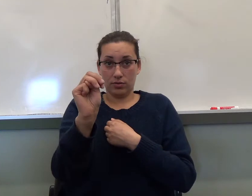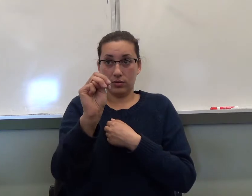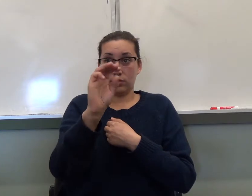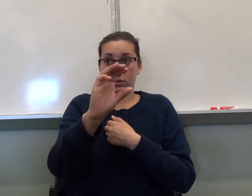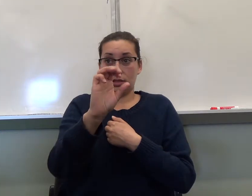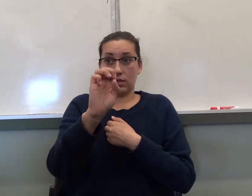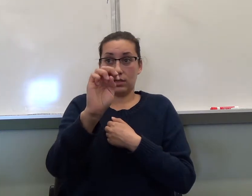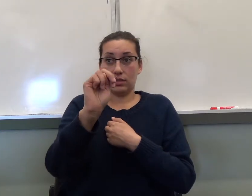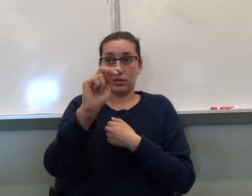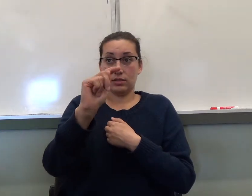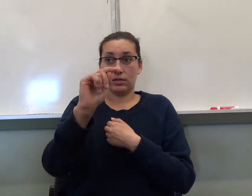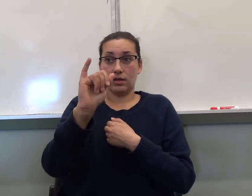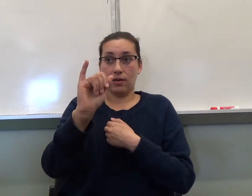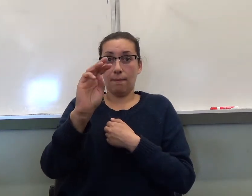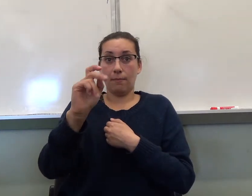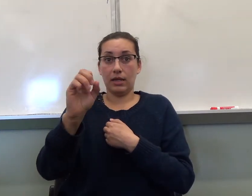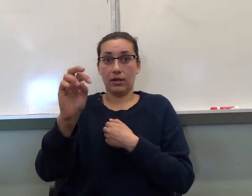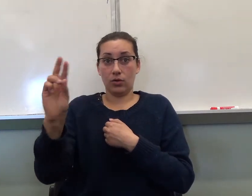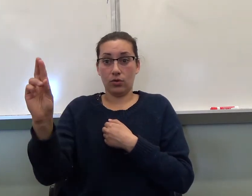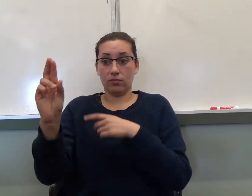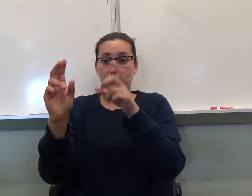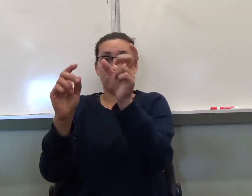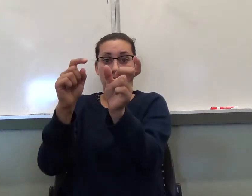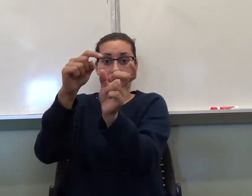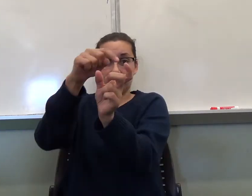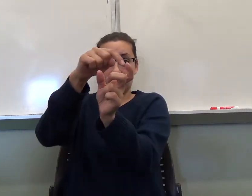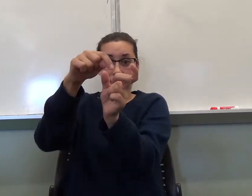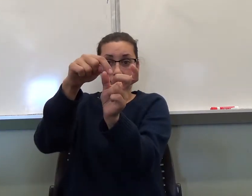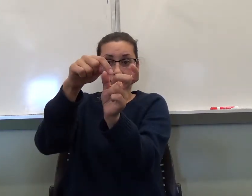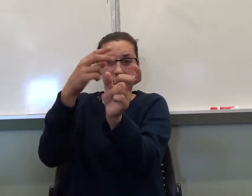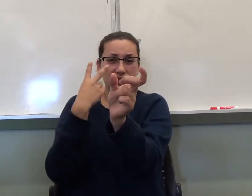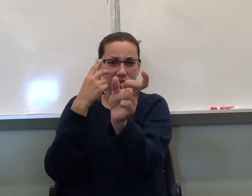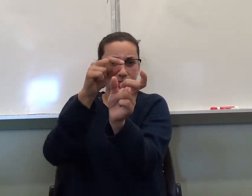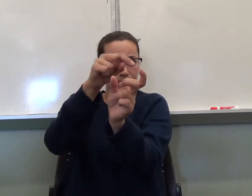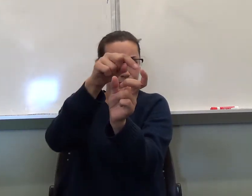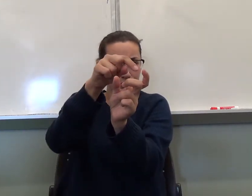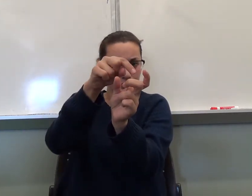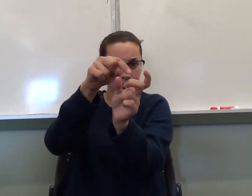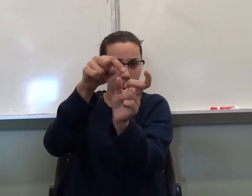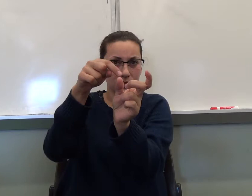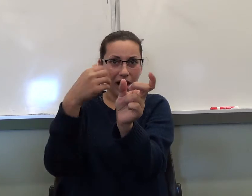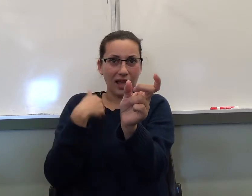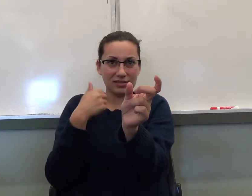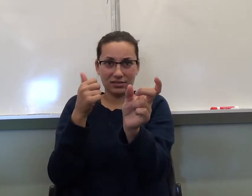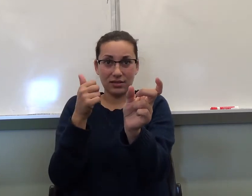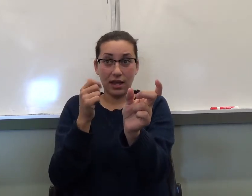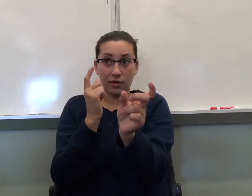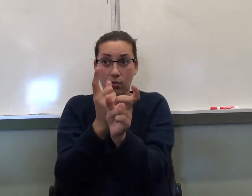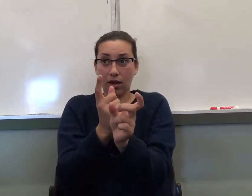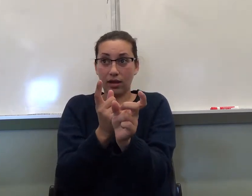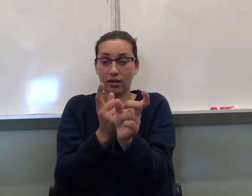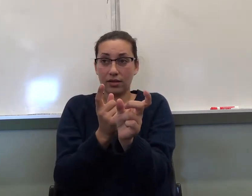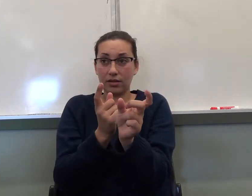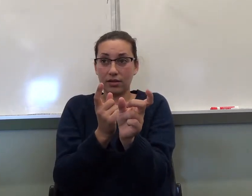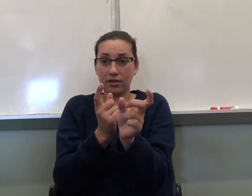how many subdivisions it's got in it, again, you'll find 10. No big surprise, right? Those are called